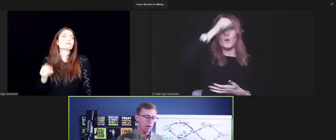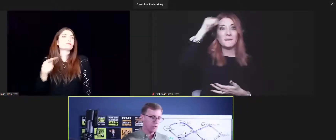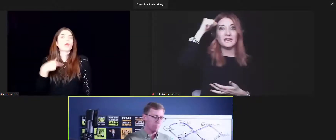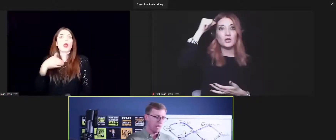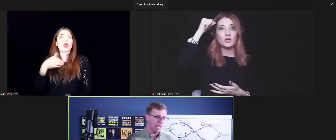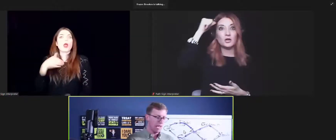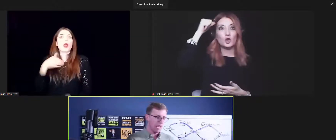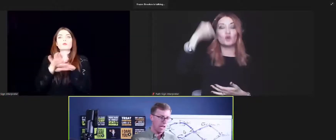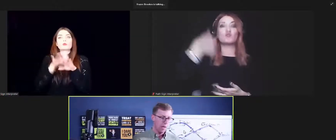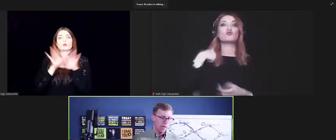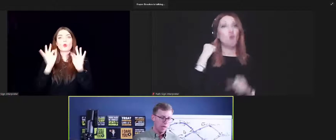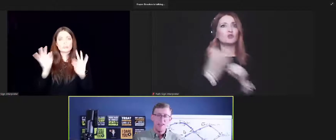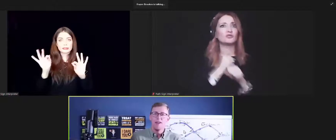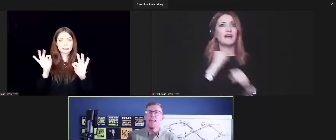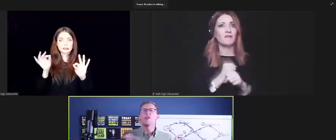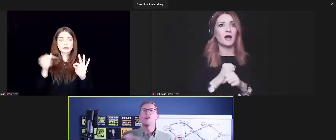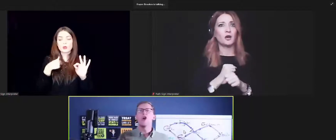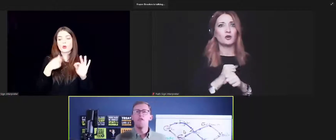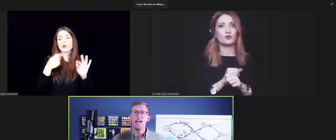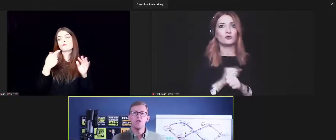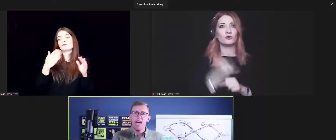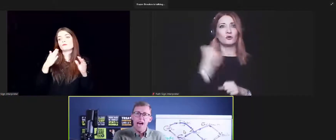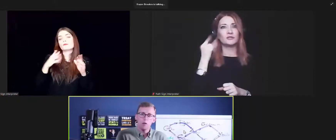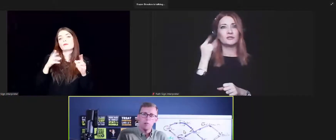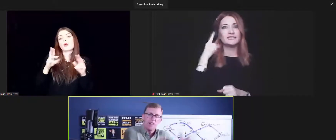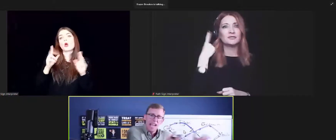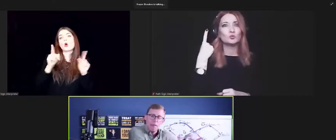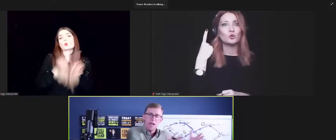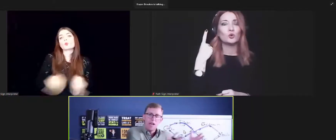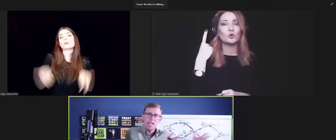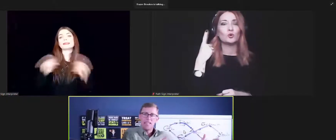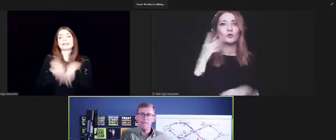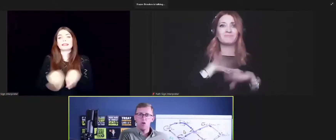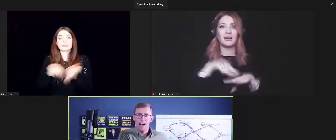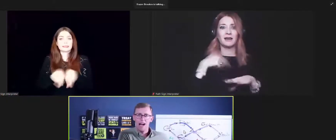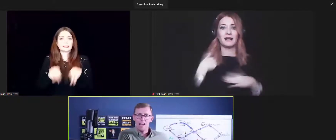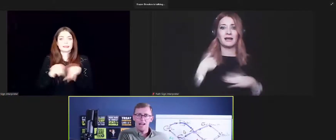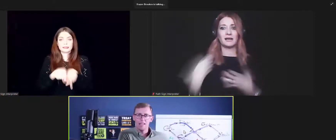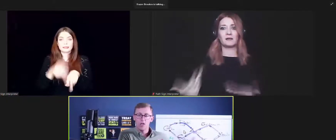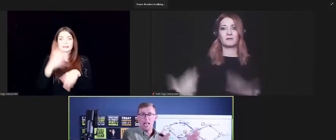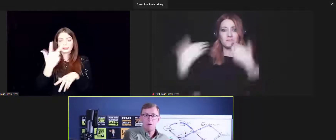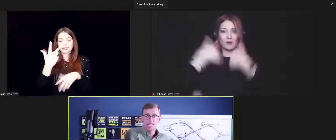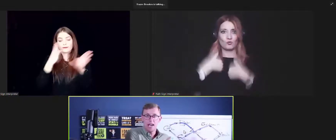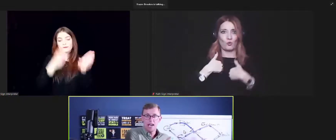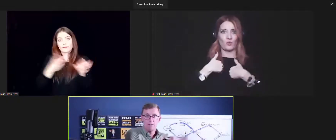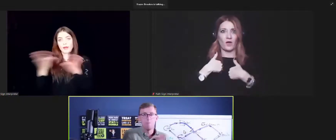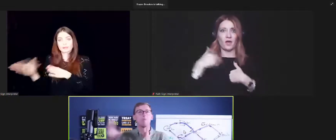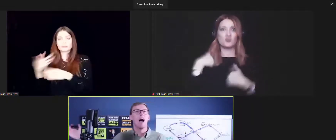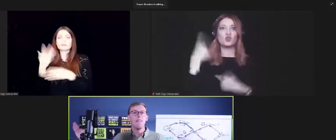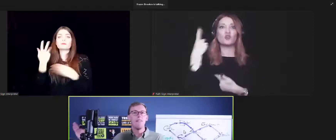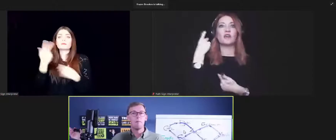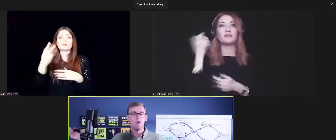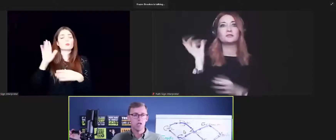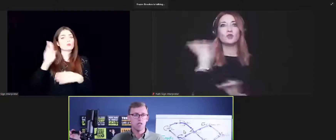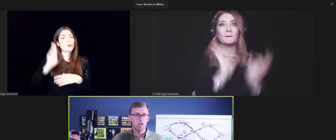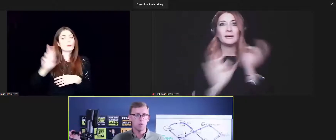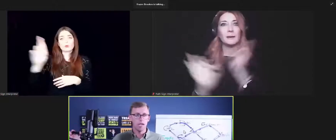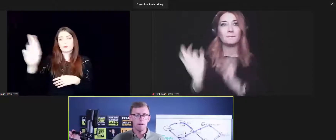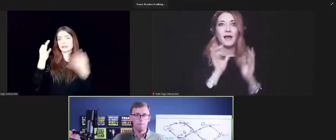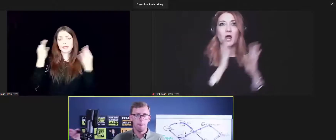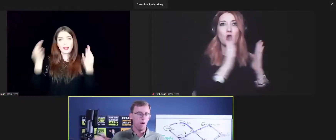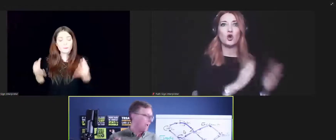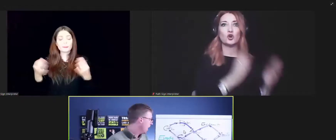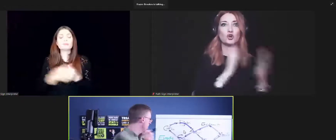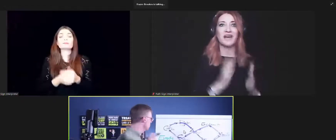helps me, like the golf analogy, it helps me forget the week that I've just had, celebrate it, and then move on to the next week.